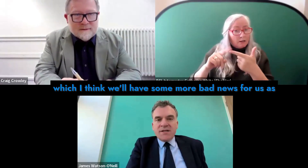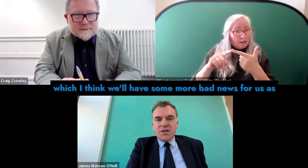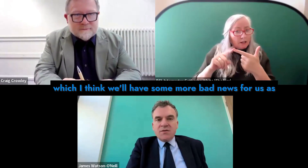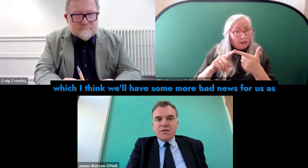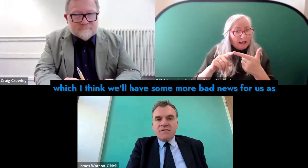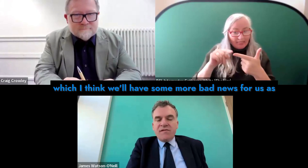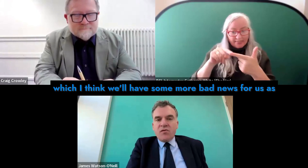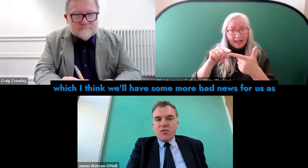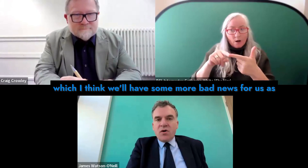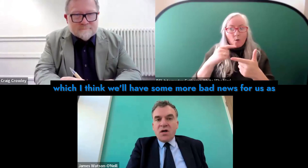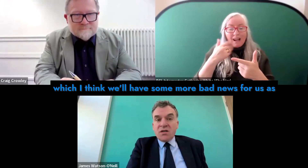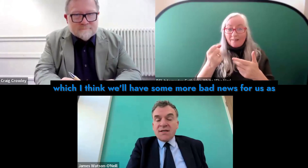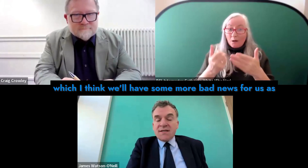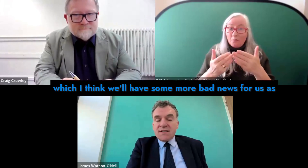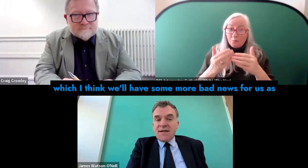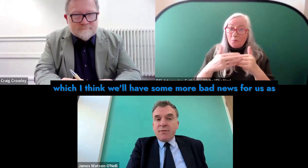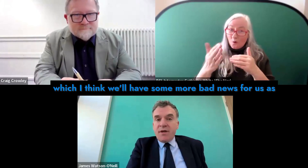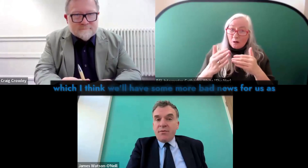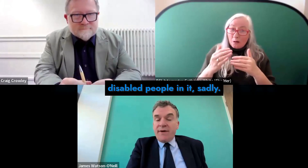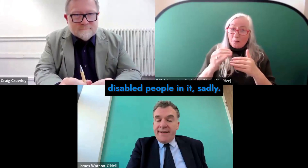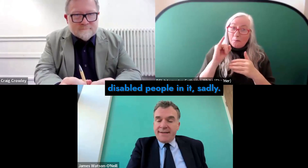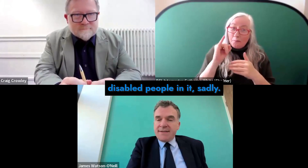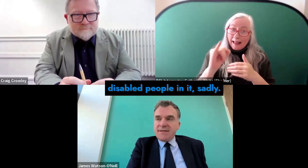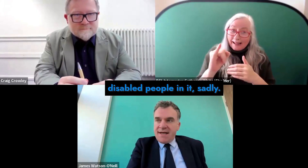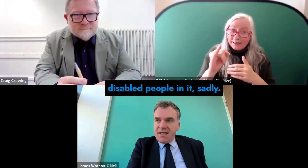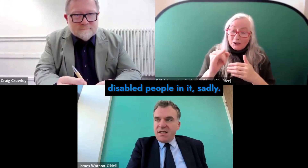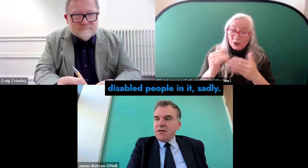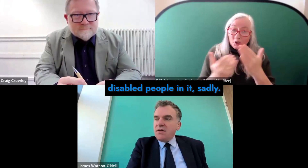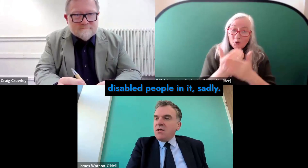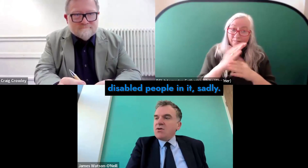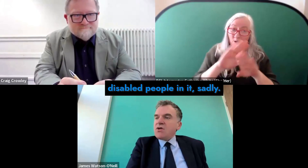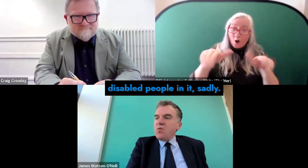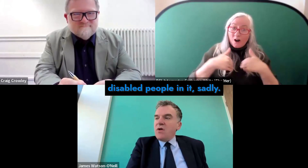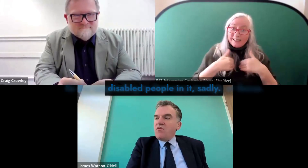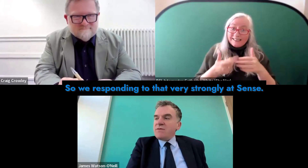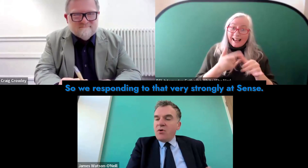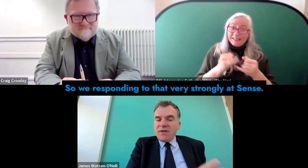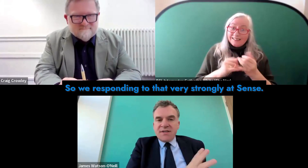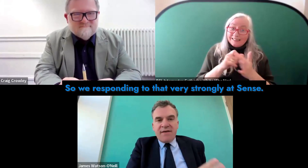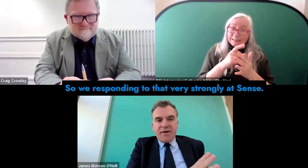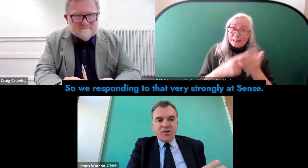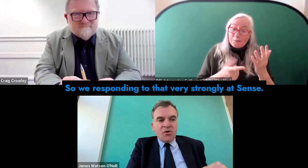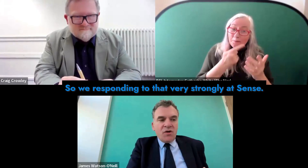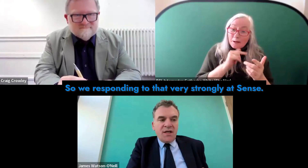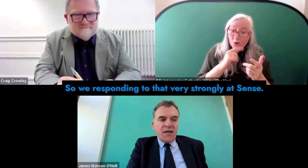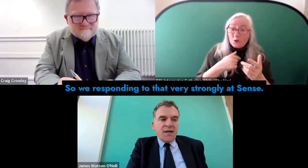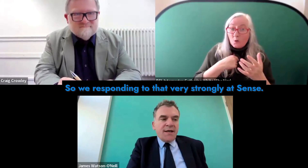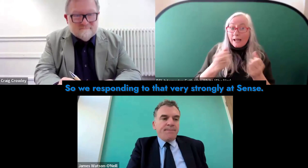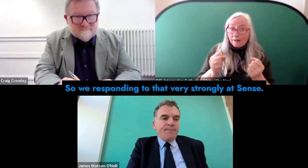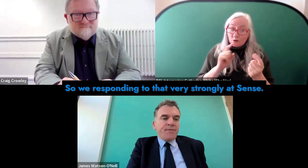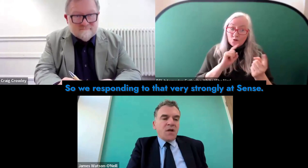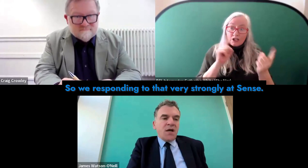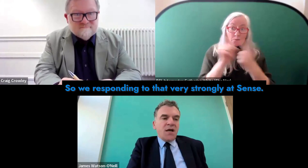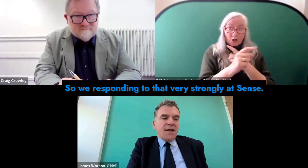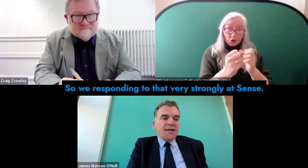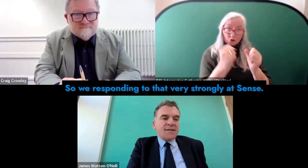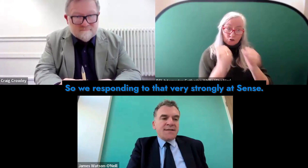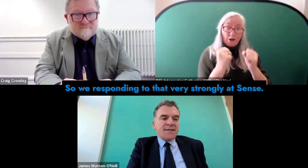have some more bad news for us as disabled people in it, sadly. So we're responding to that very